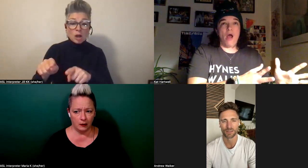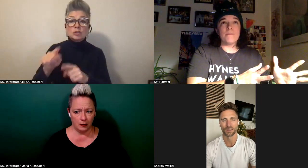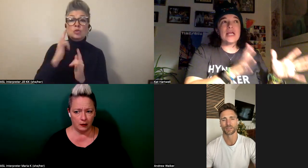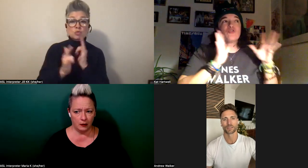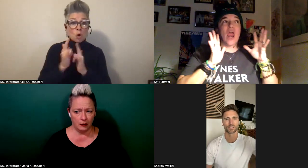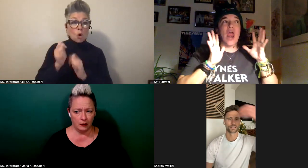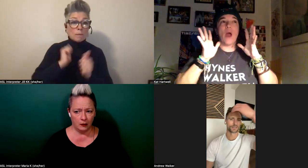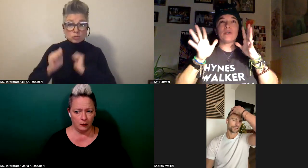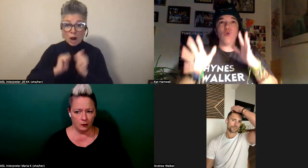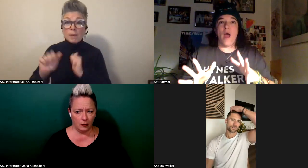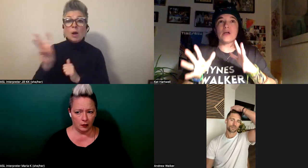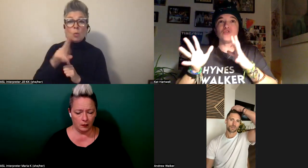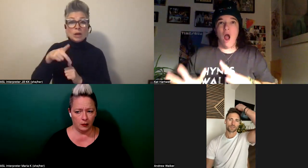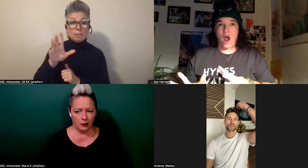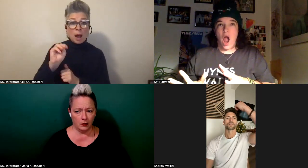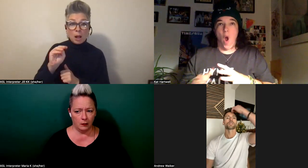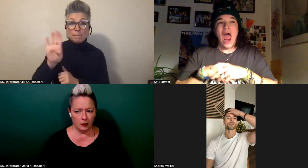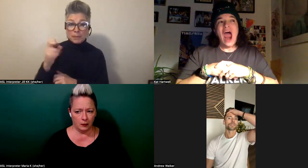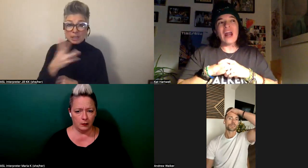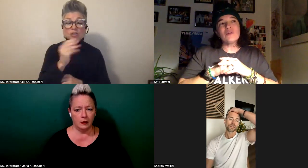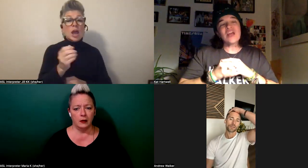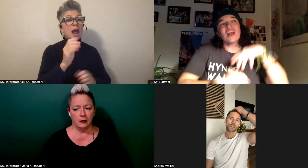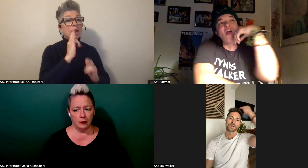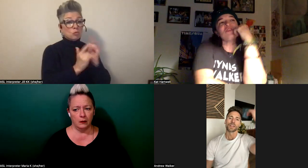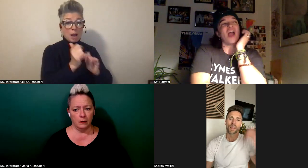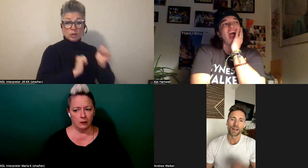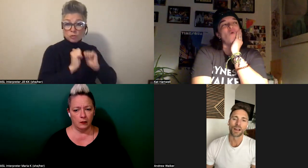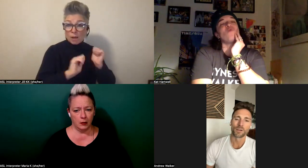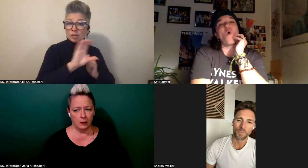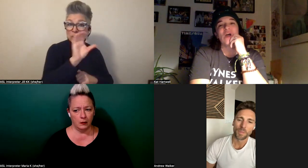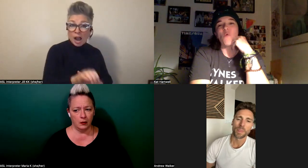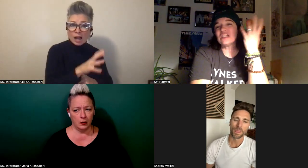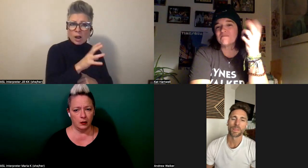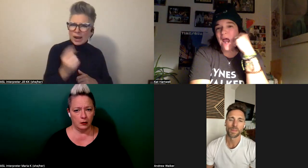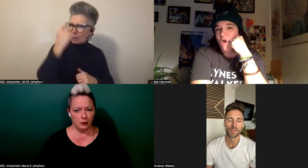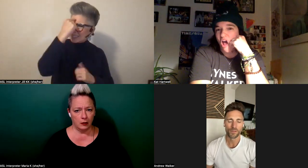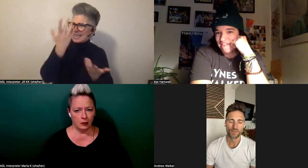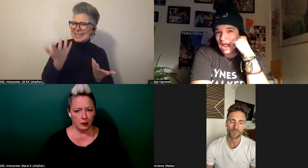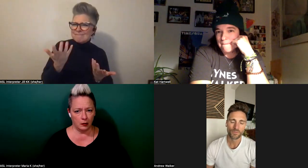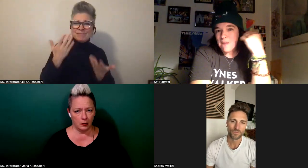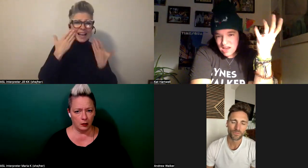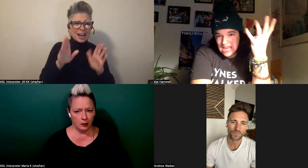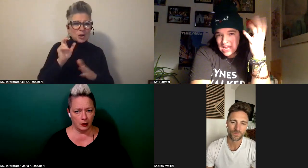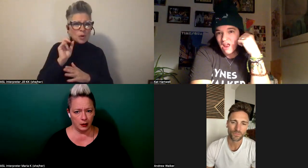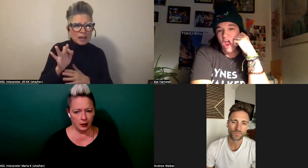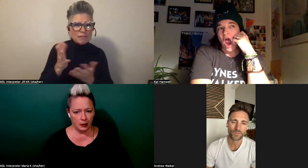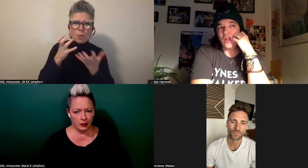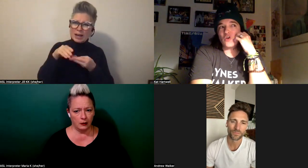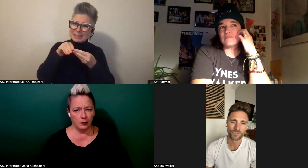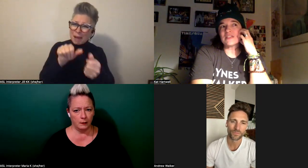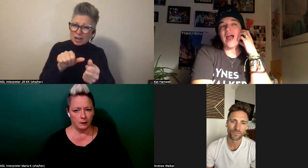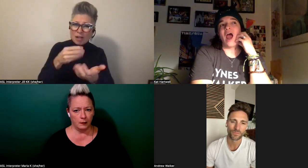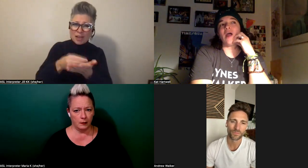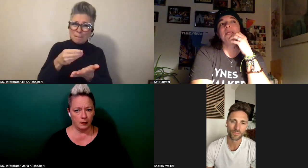West Palm Beach, and Ramadrama, Chicago. And I was thinking, I was like, I don't know if I want to spend all of that money